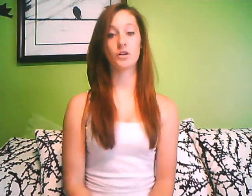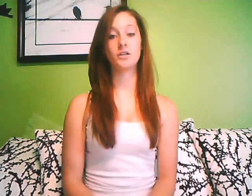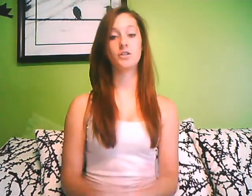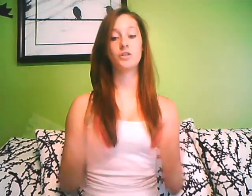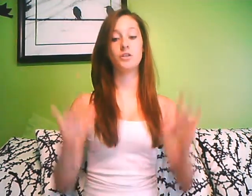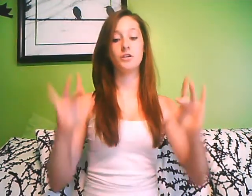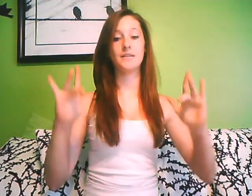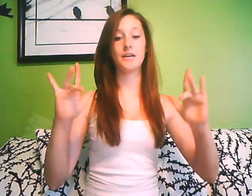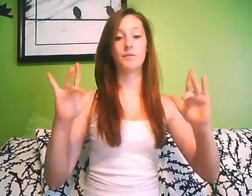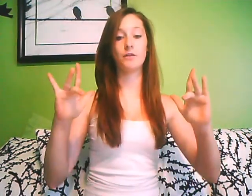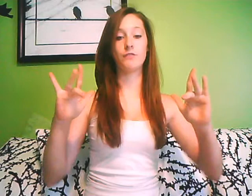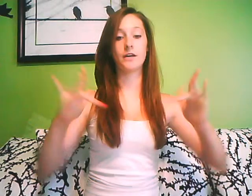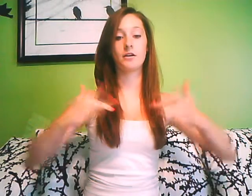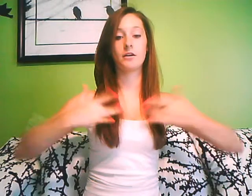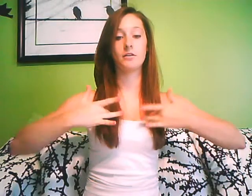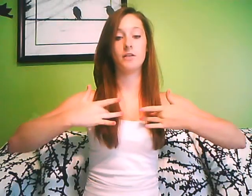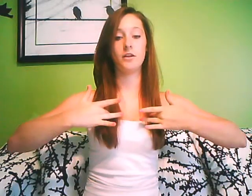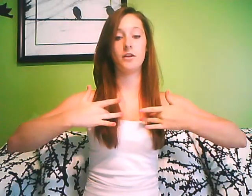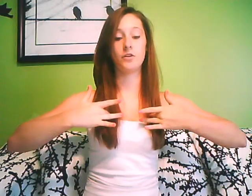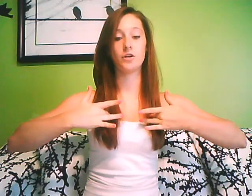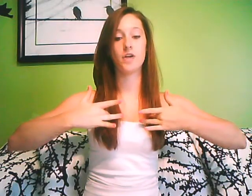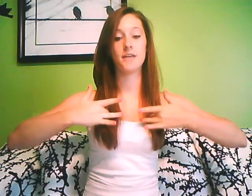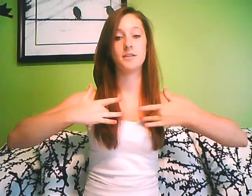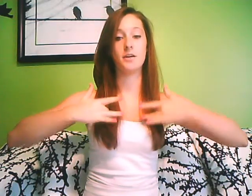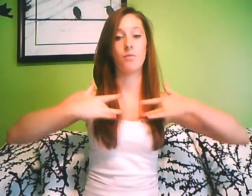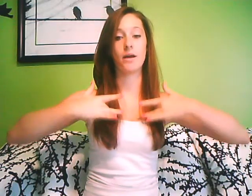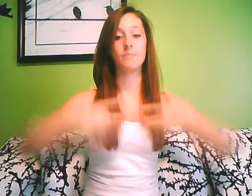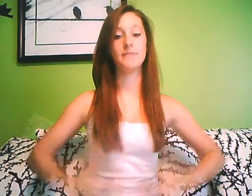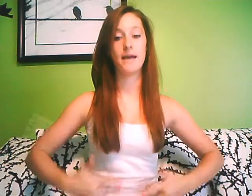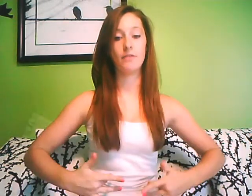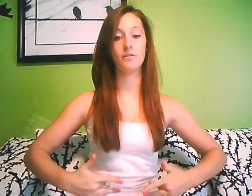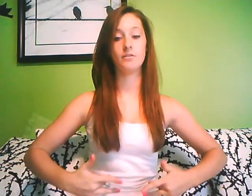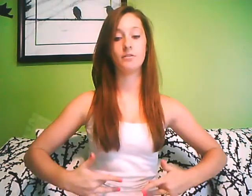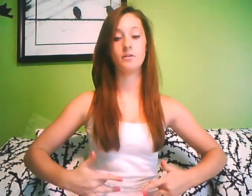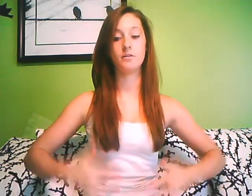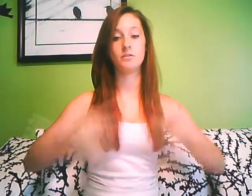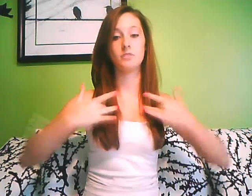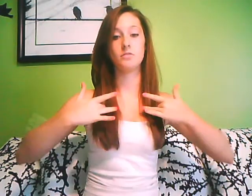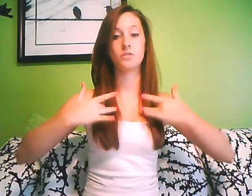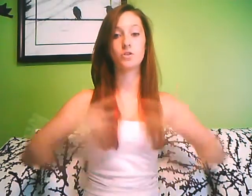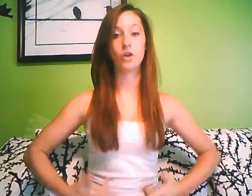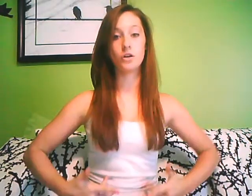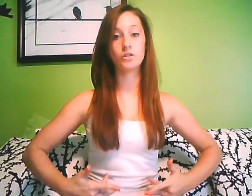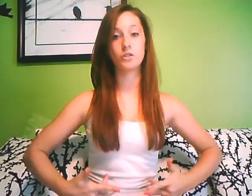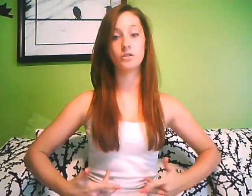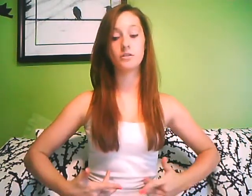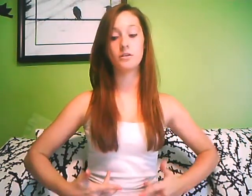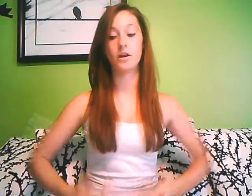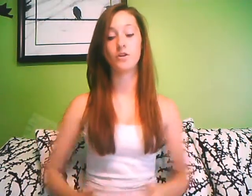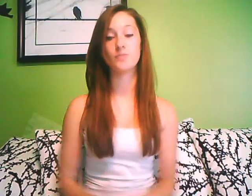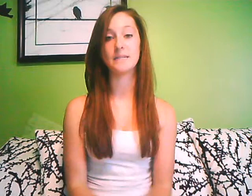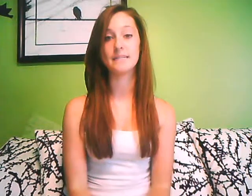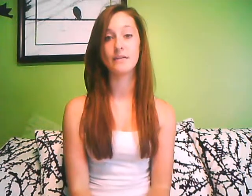Discouraged, you take your middle finger and you go to your chest and you bring them down. So discouraged. That also means